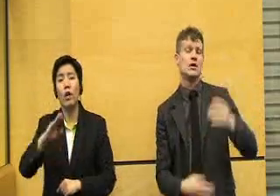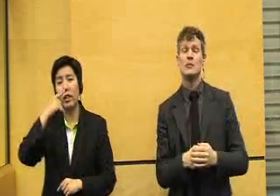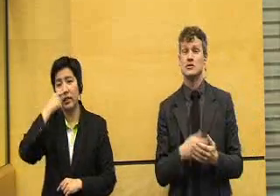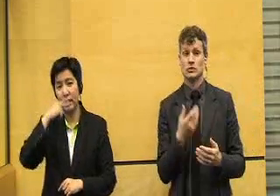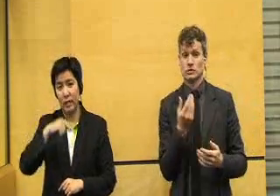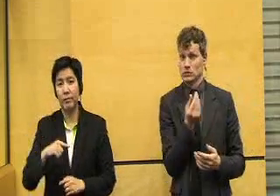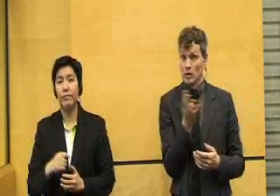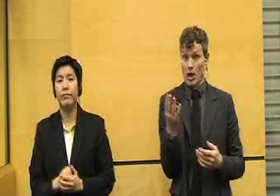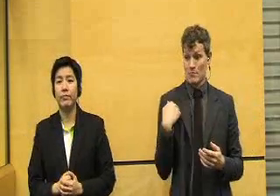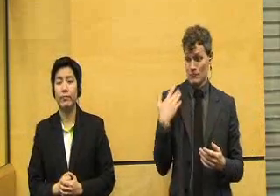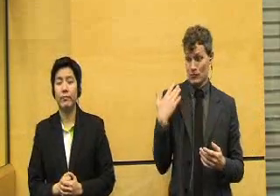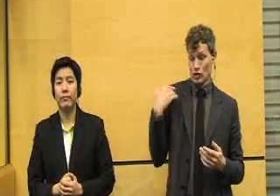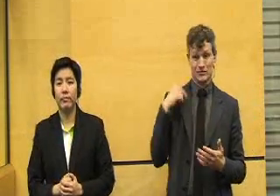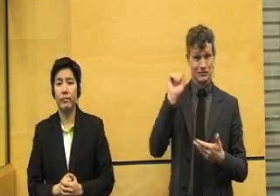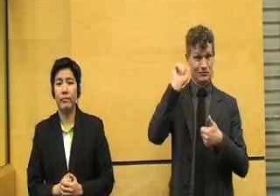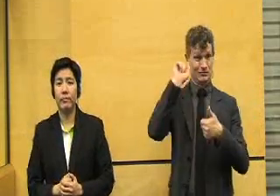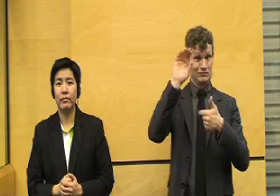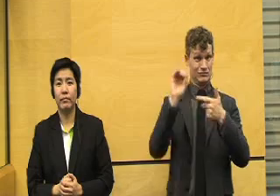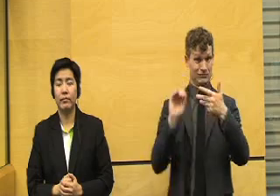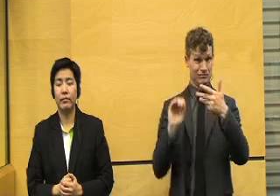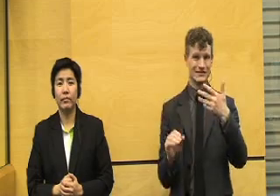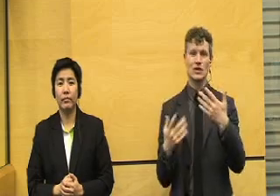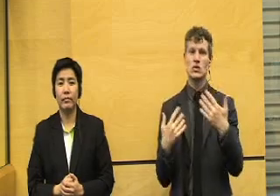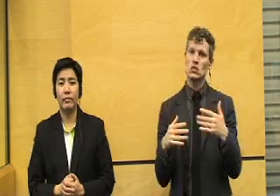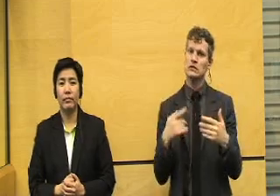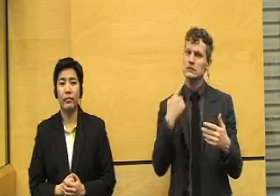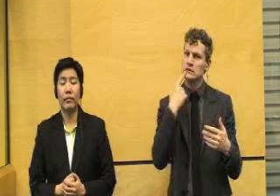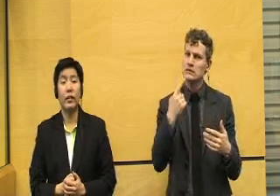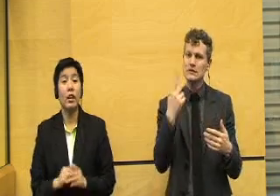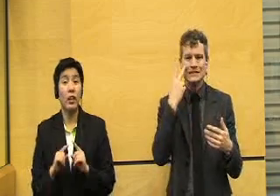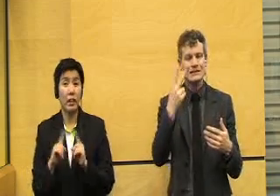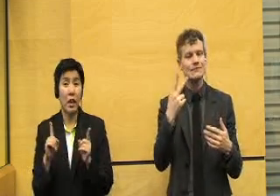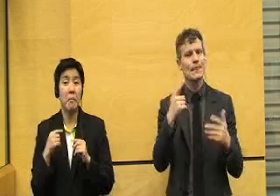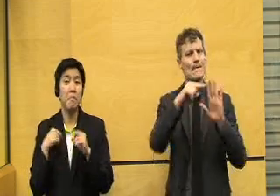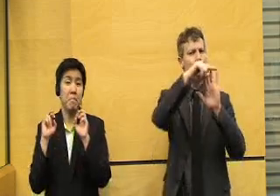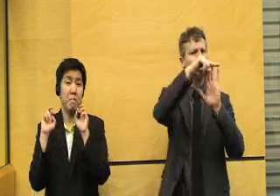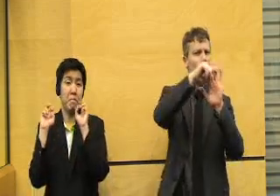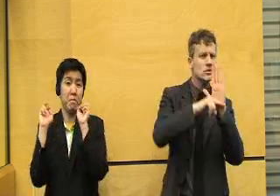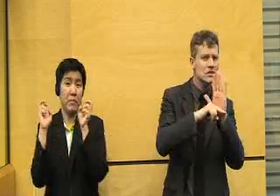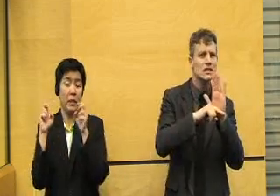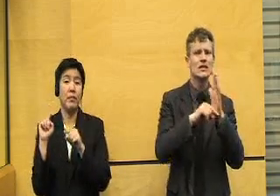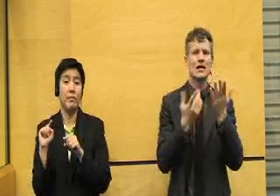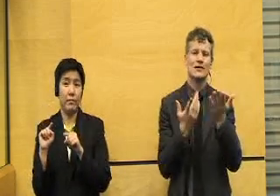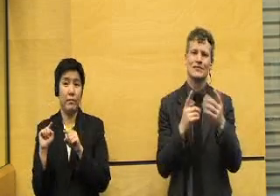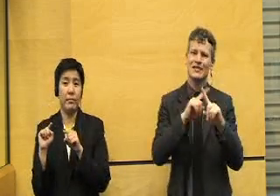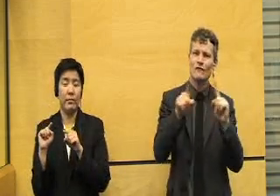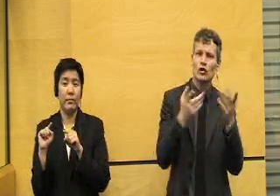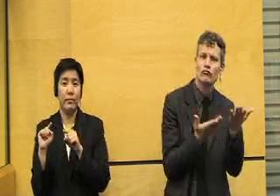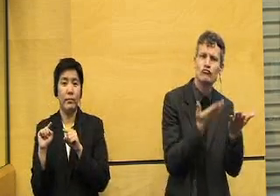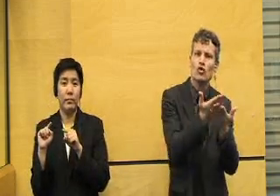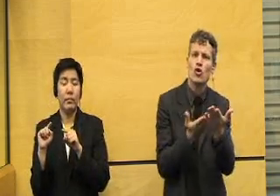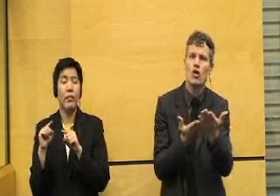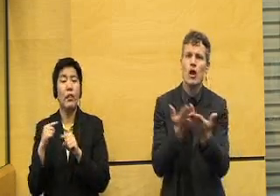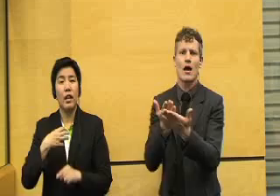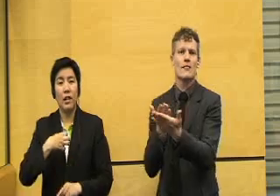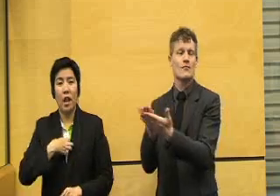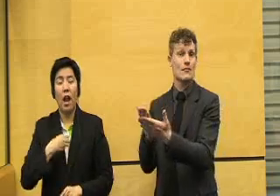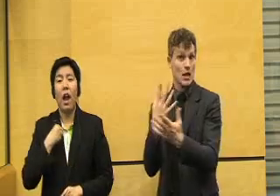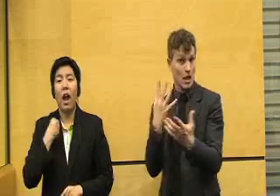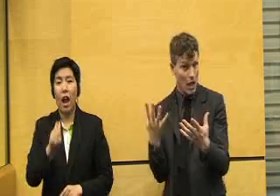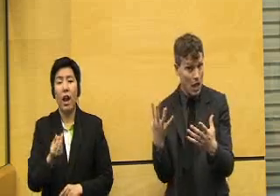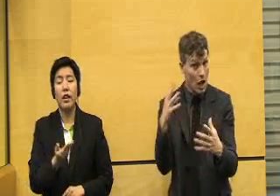raised implies that policies, programs, and affirmative actions to ensure participation,